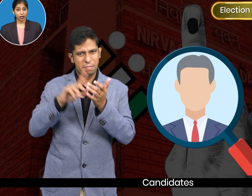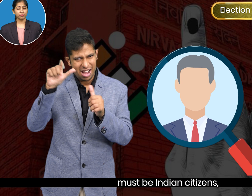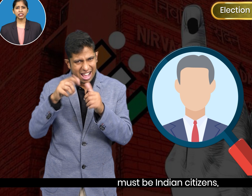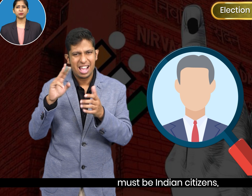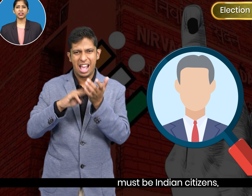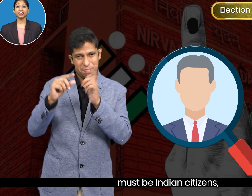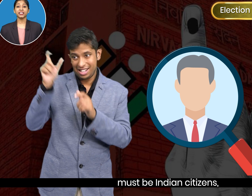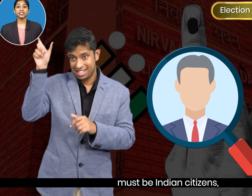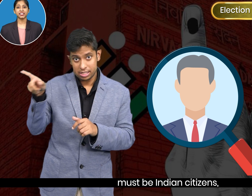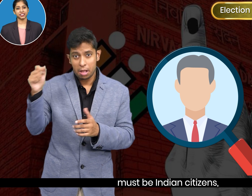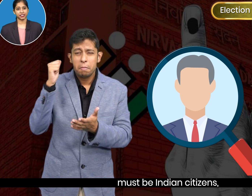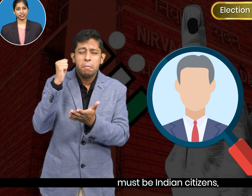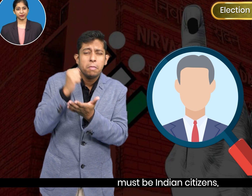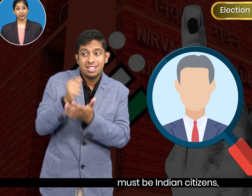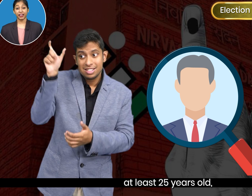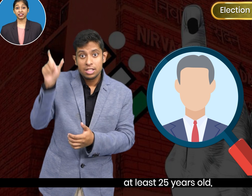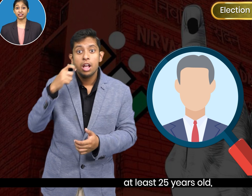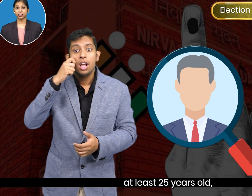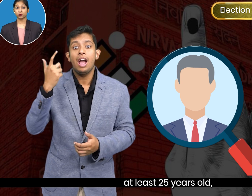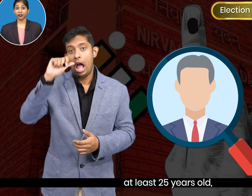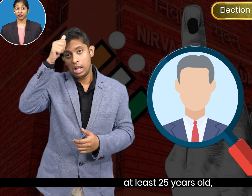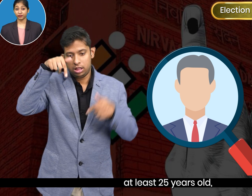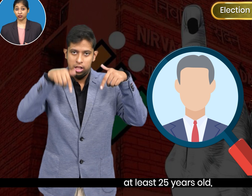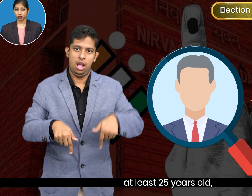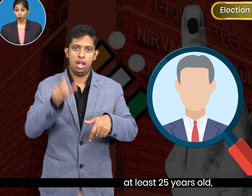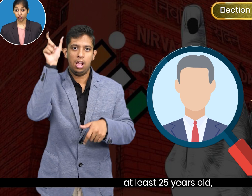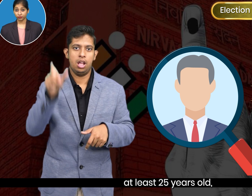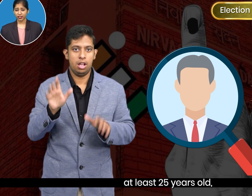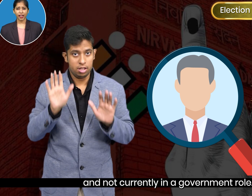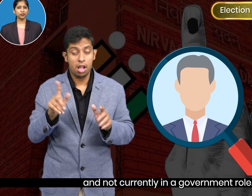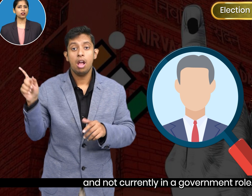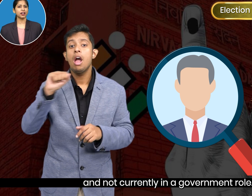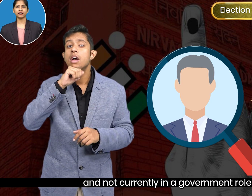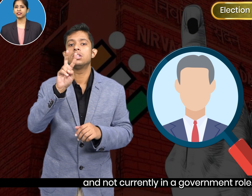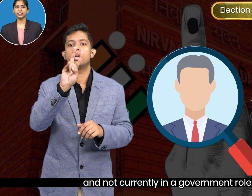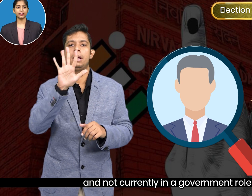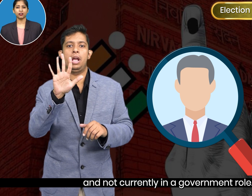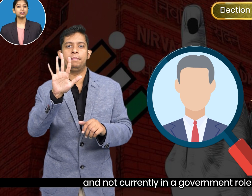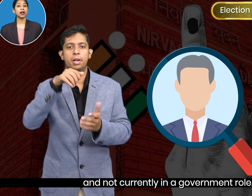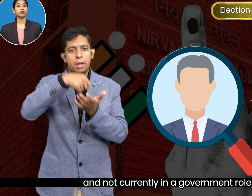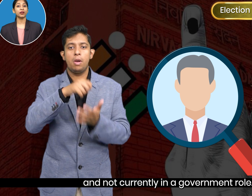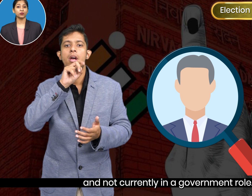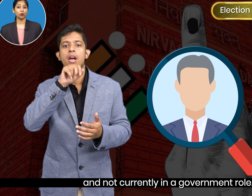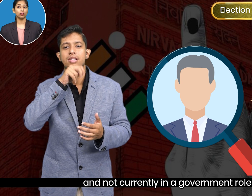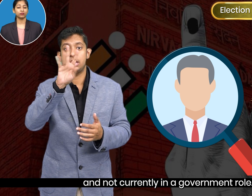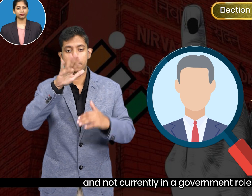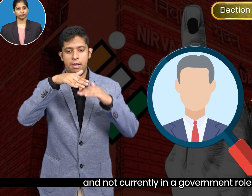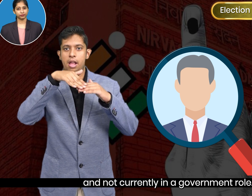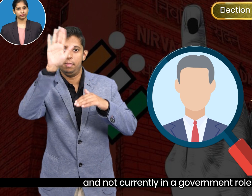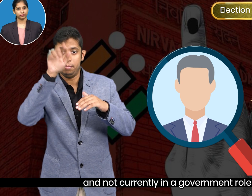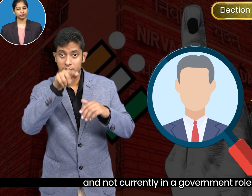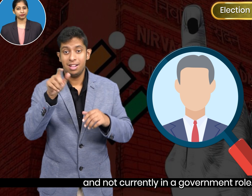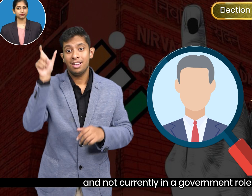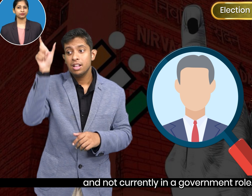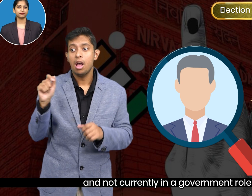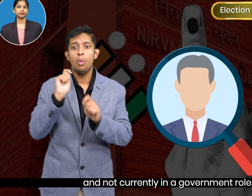Candidates must be Indian citizens, at least 25 years old and not currently in a government role.